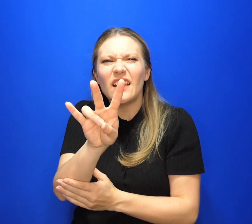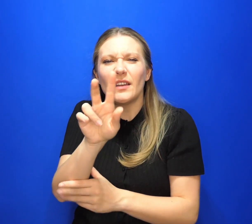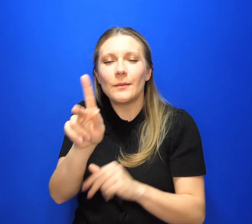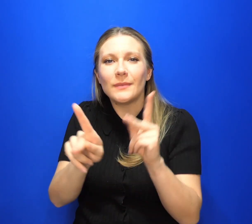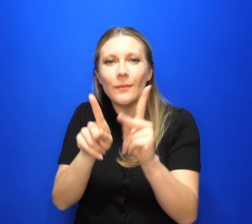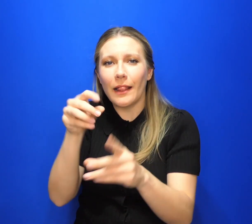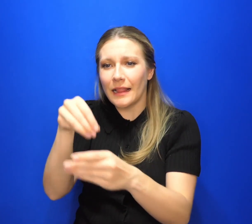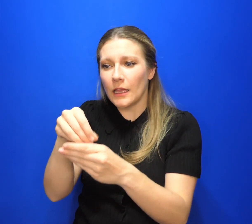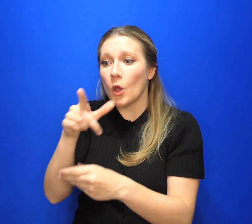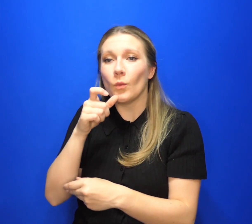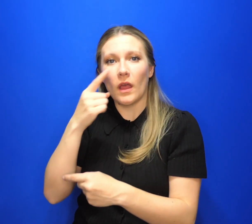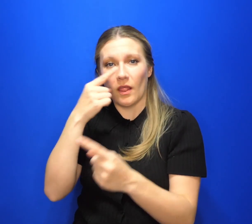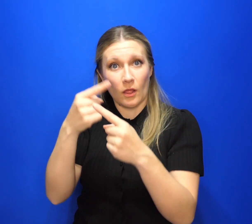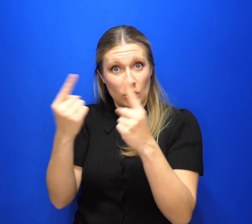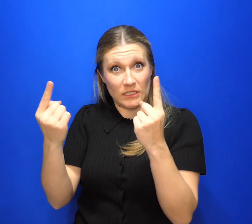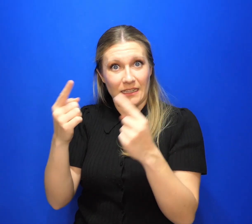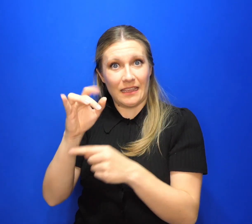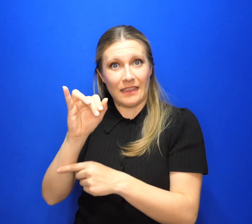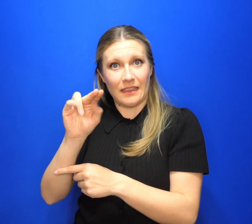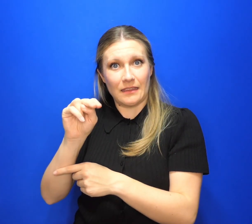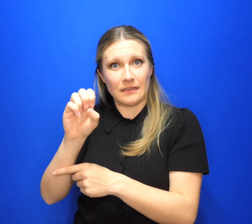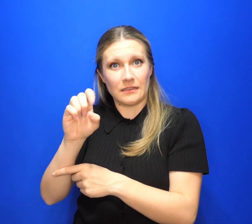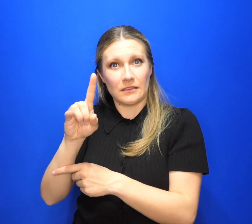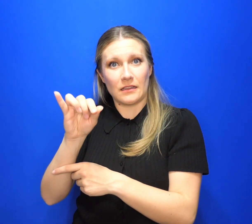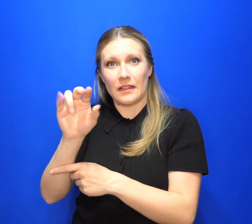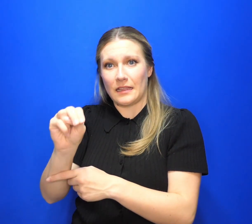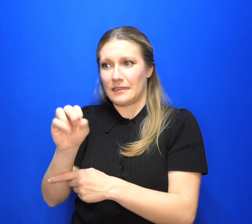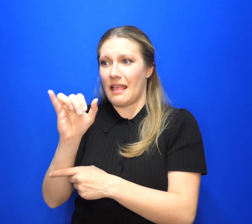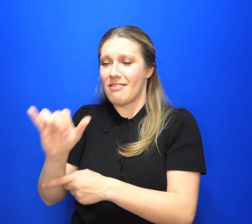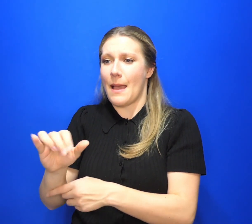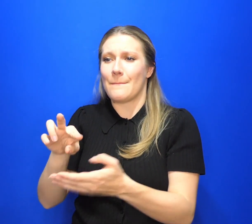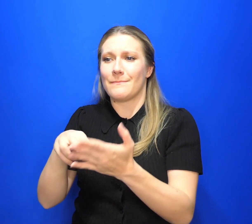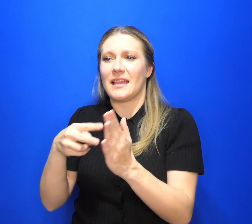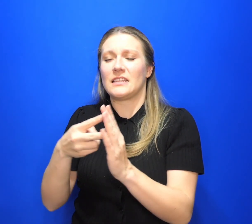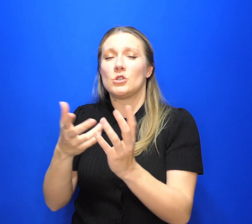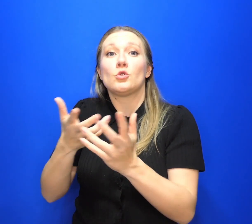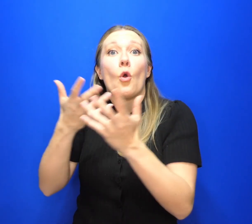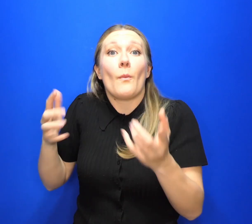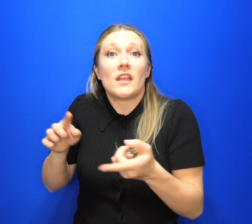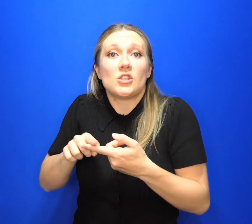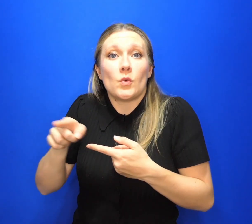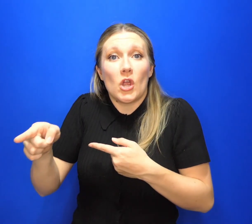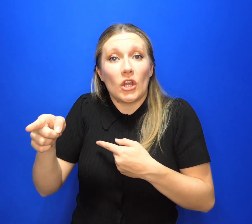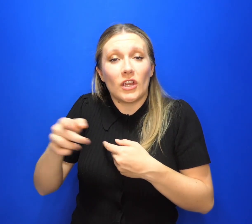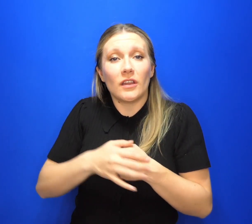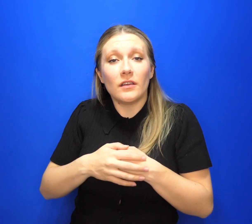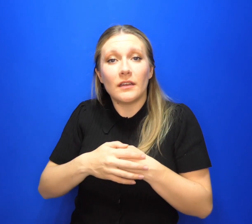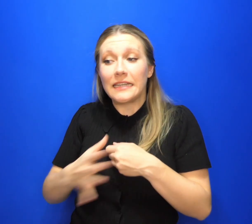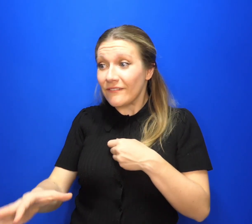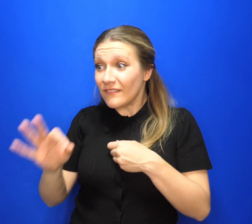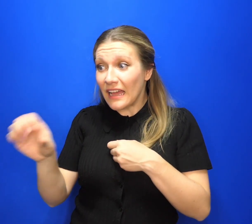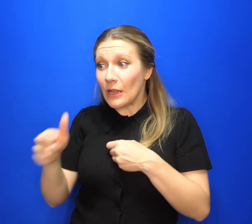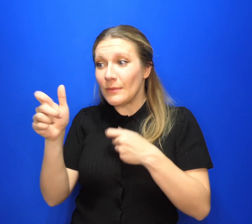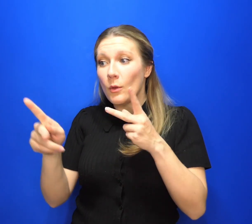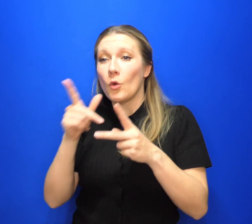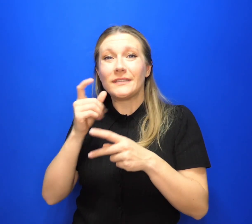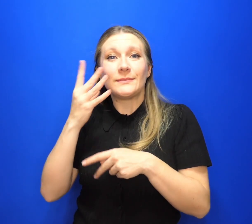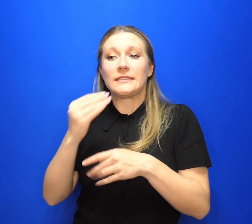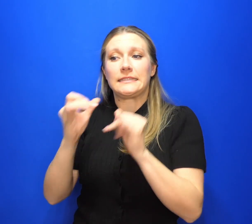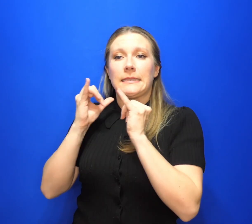it was everything to her. Yeah. Everything to find those other people, right? And I just think that it's